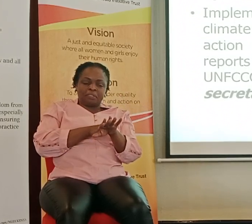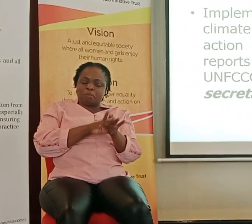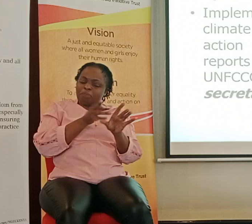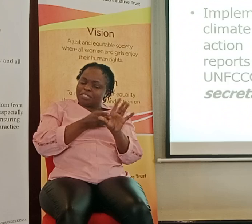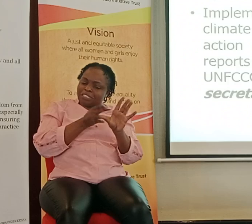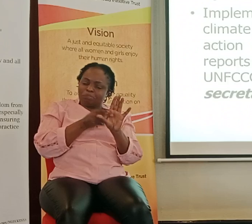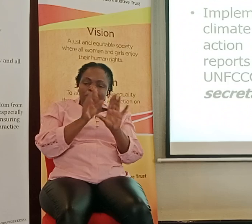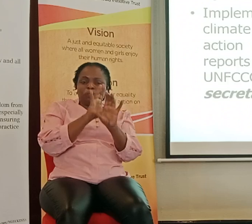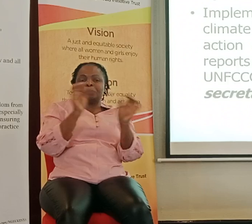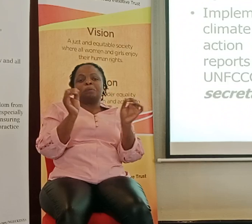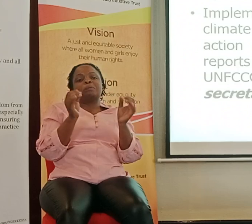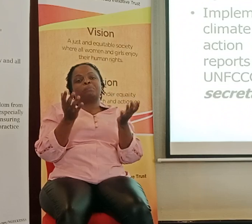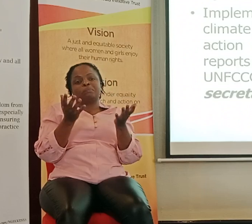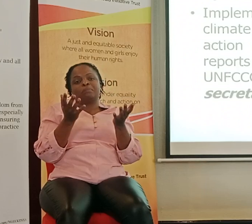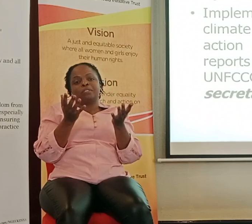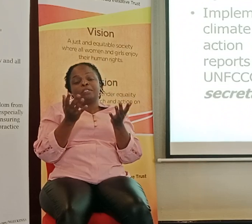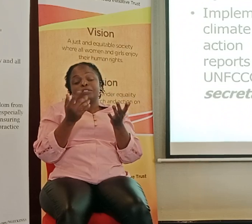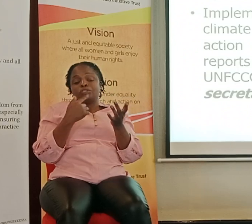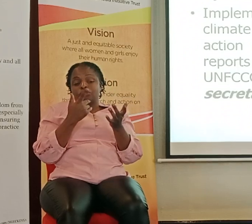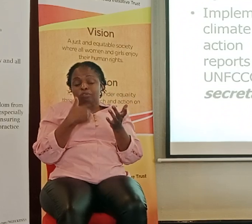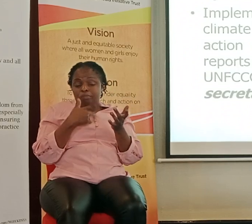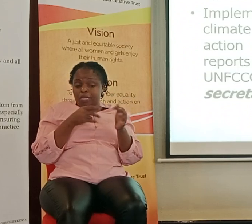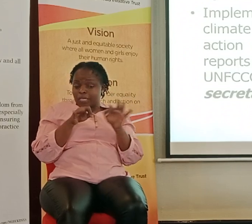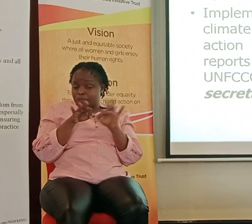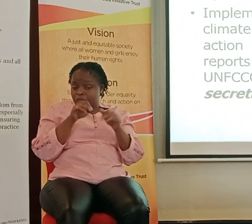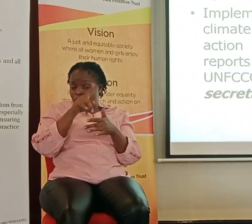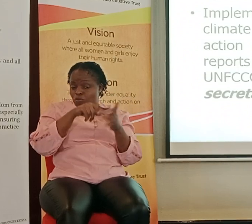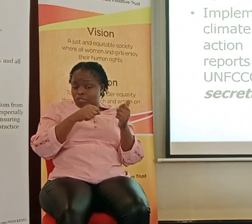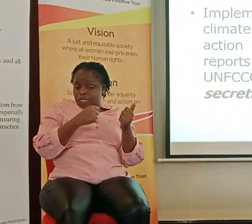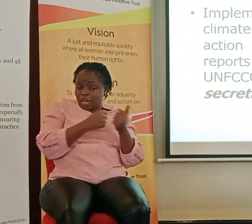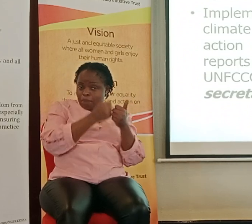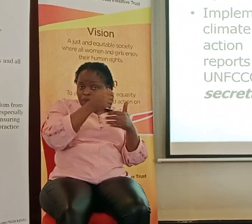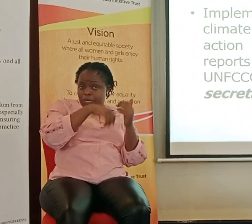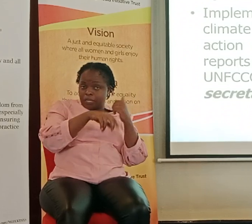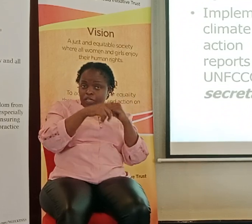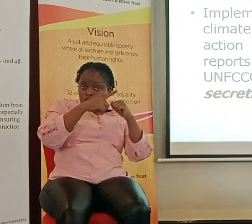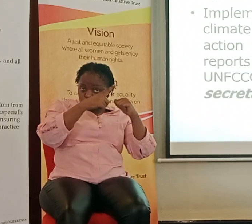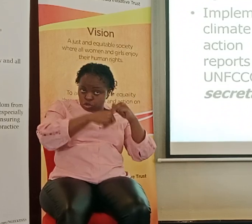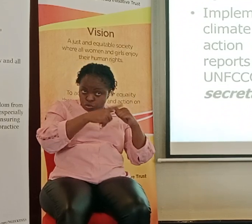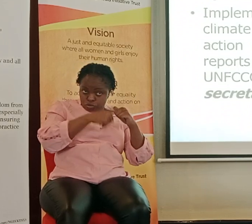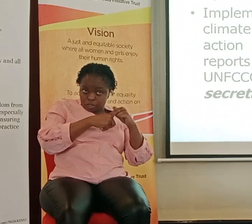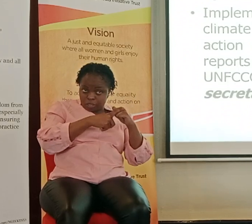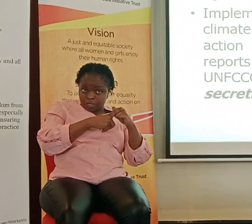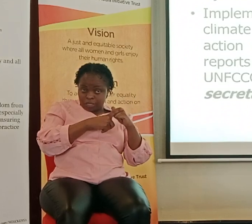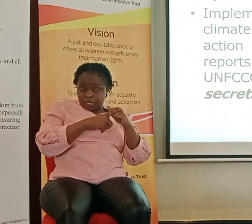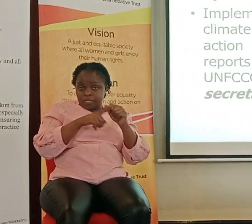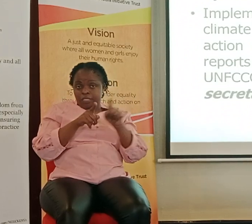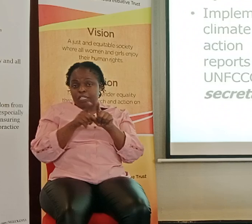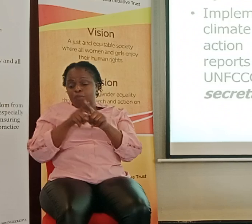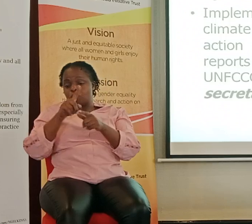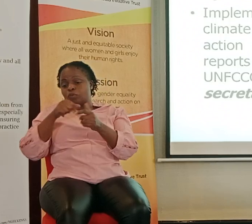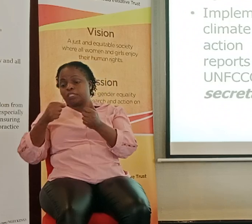Na niliwaelezea what happens in June and what happens at COP. Nilisema COP ni